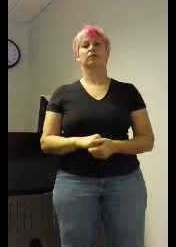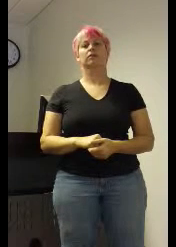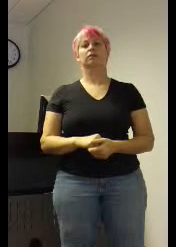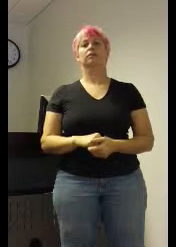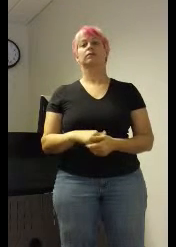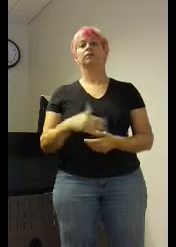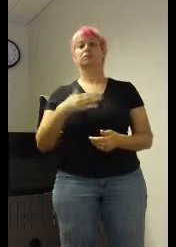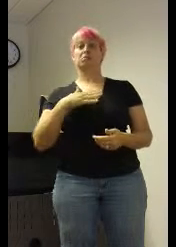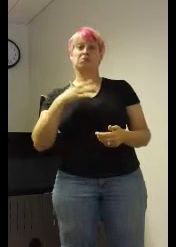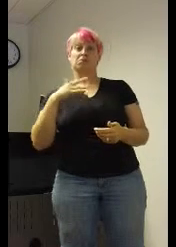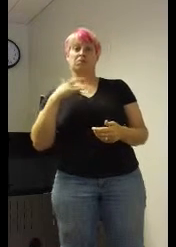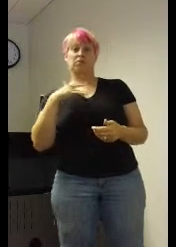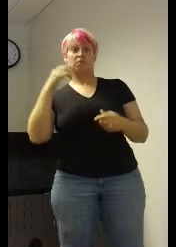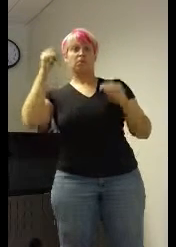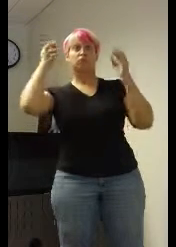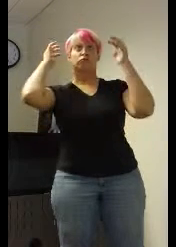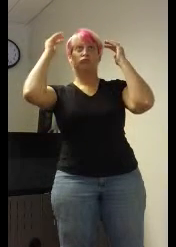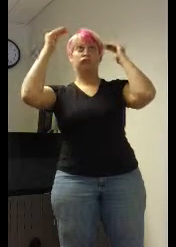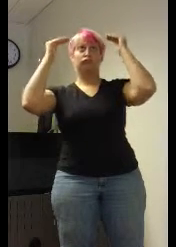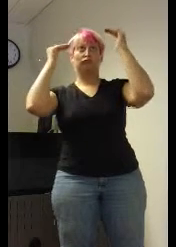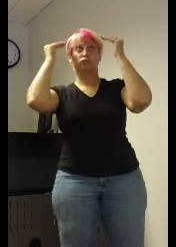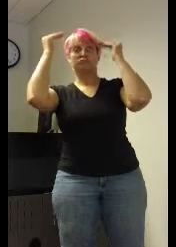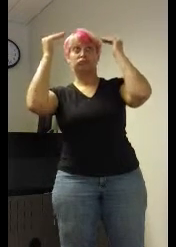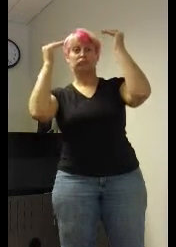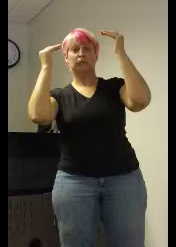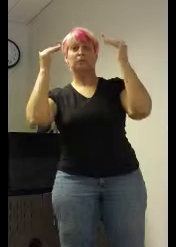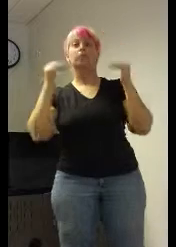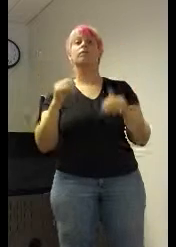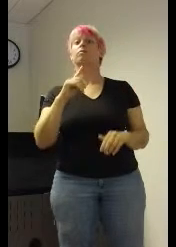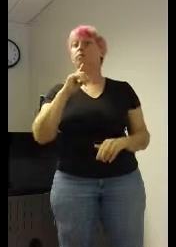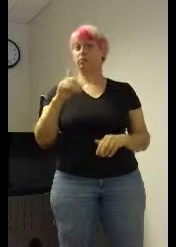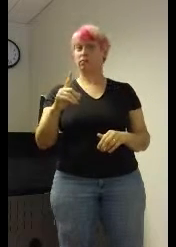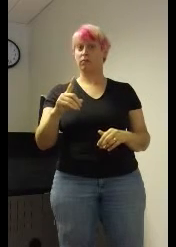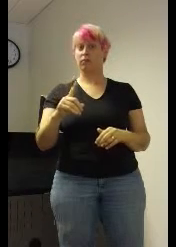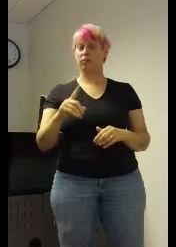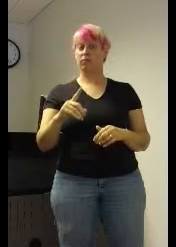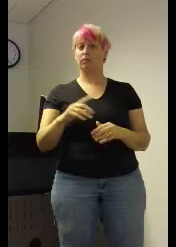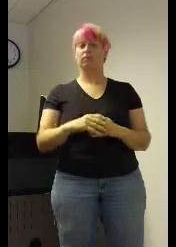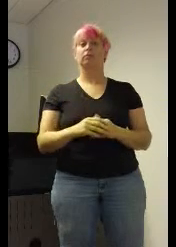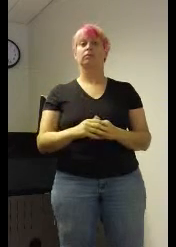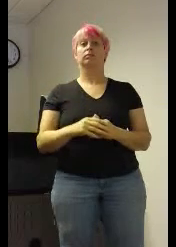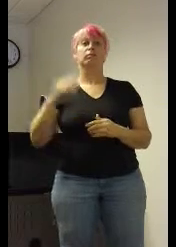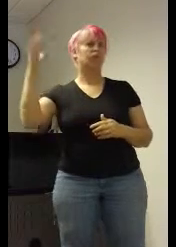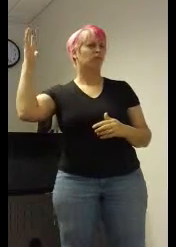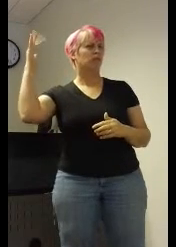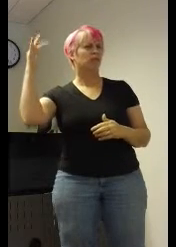My thought process is, I'm going to go with it is real. Why? Because I've seen the changes people can